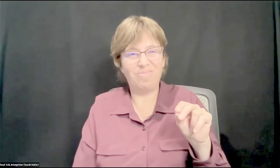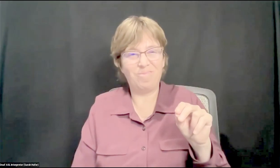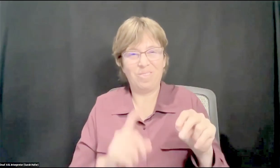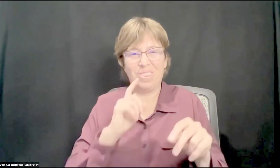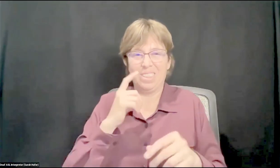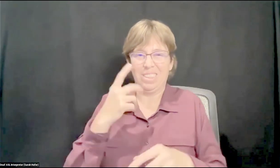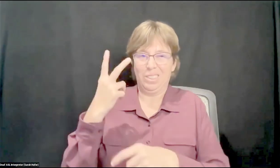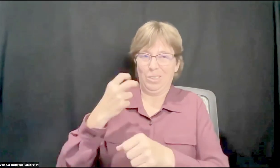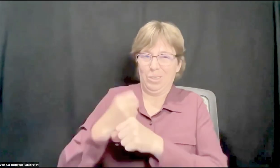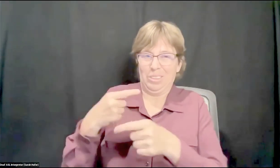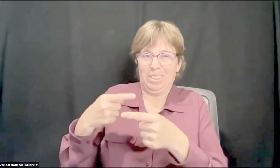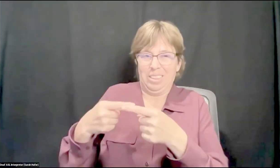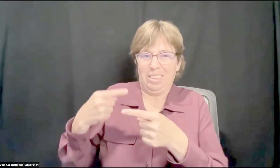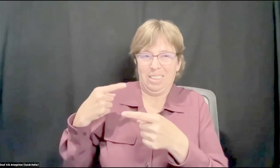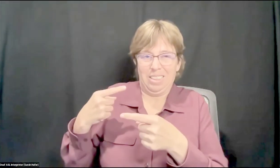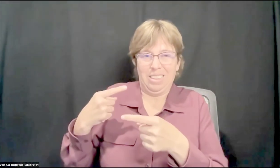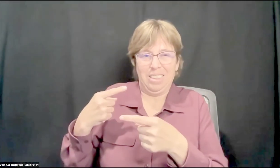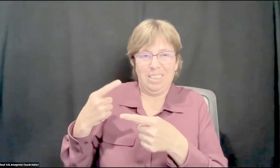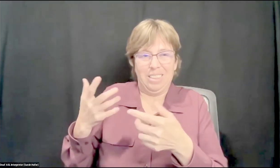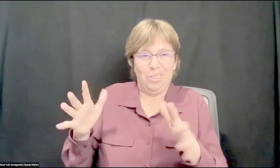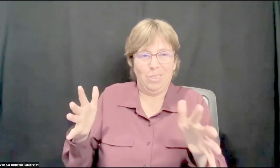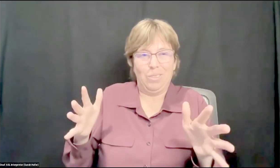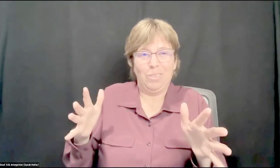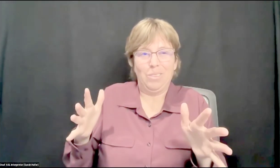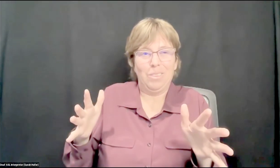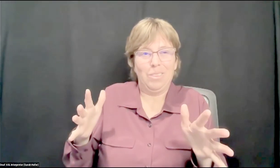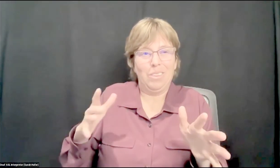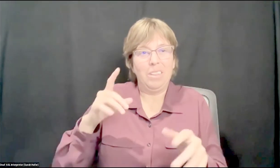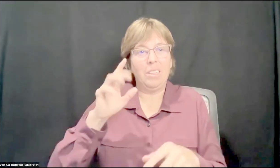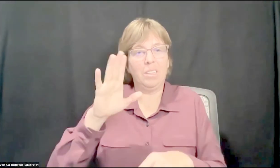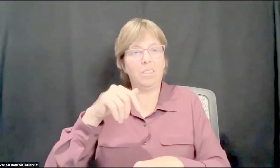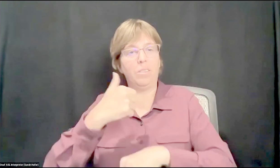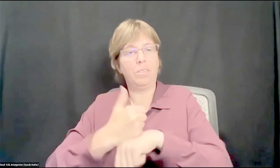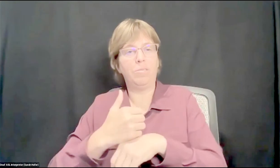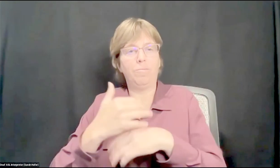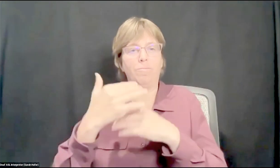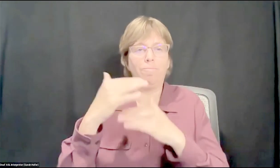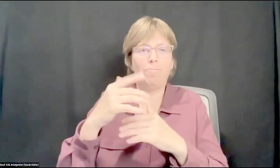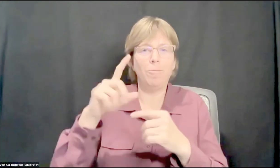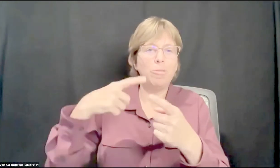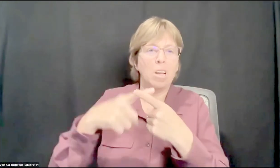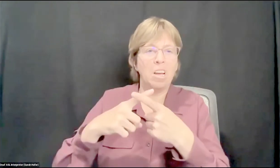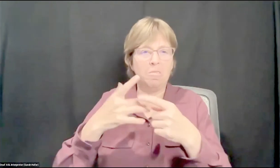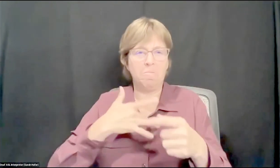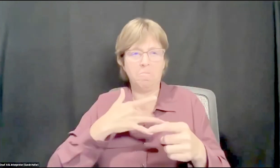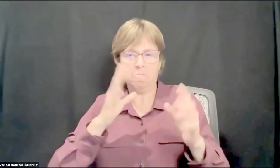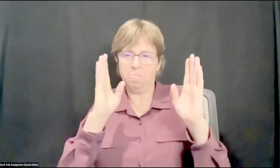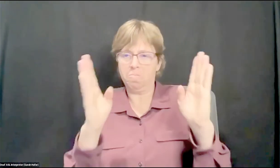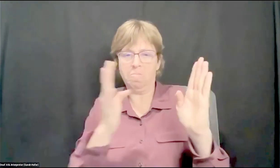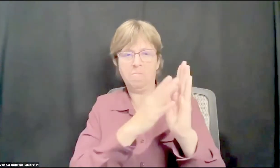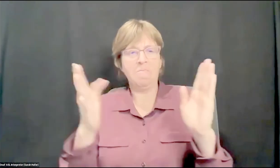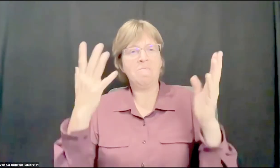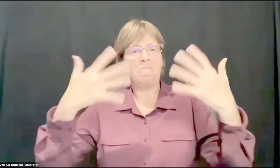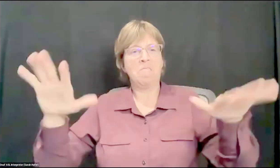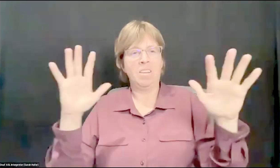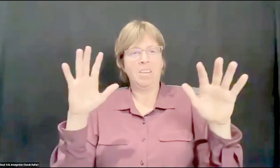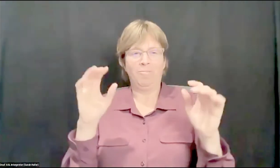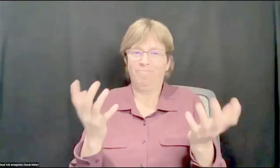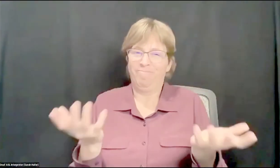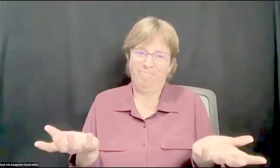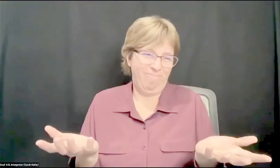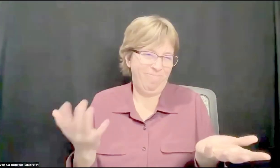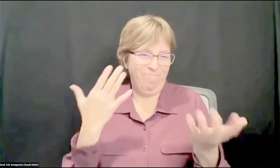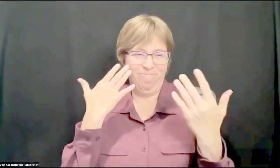threshold really that dictates when the pandemic will be over. But I will say that I think we are in a brighter